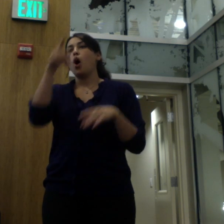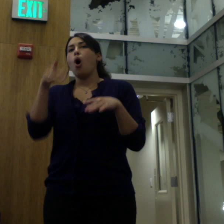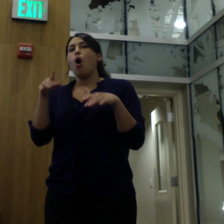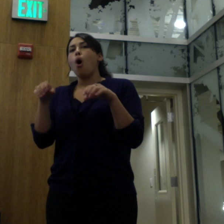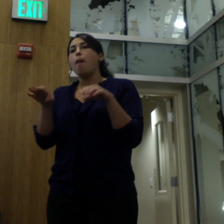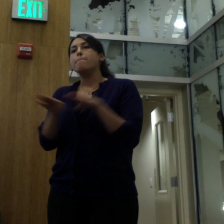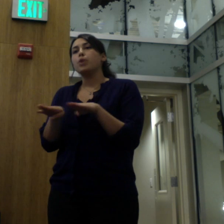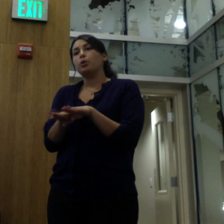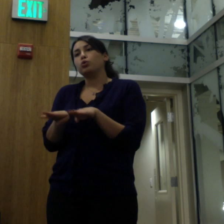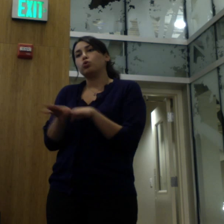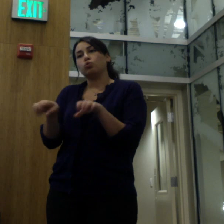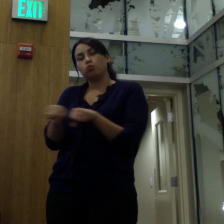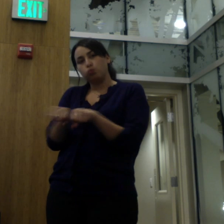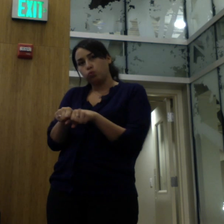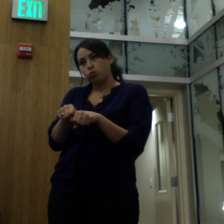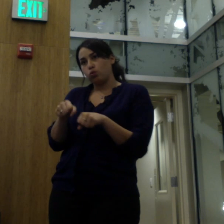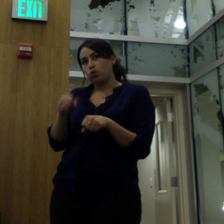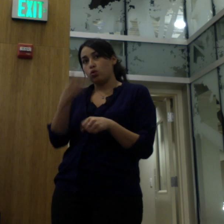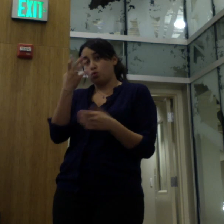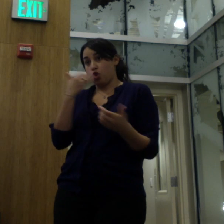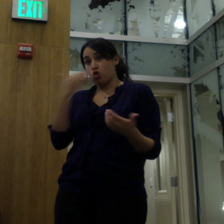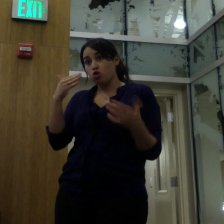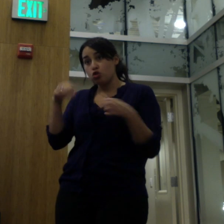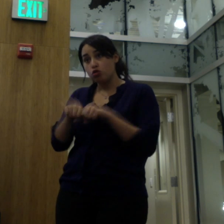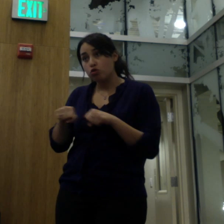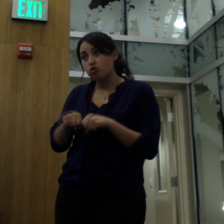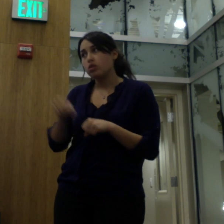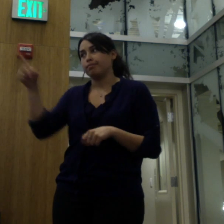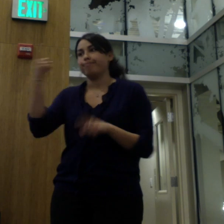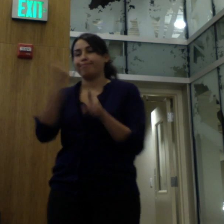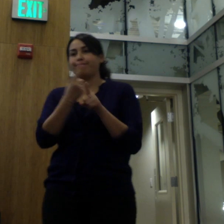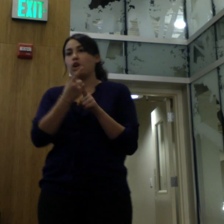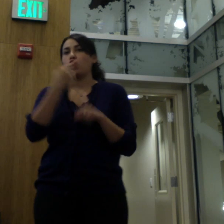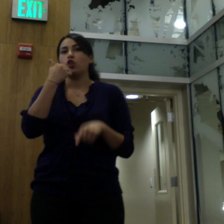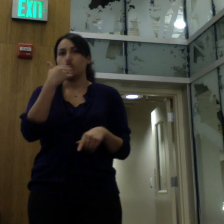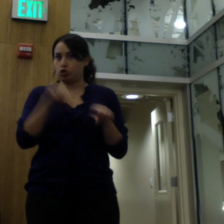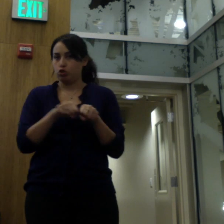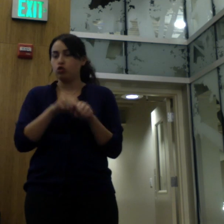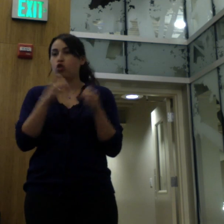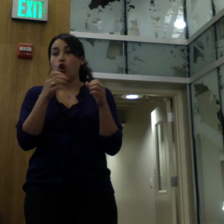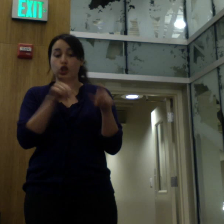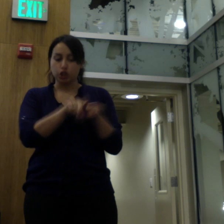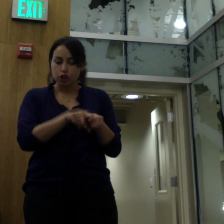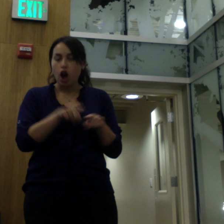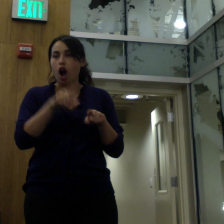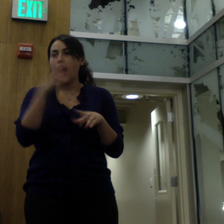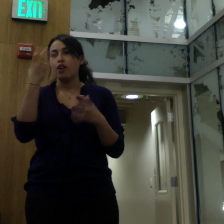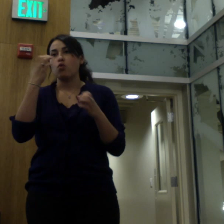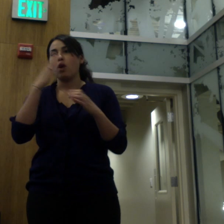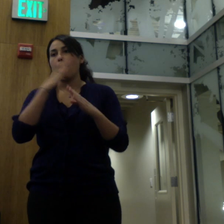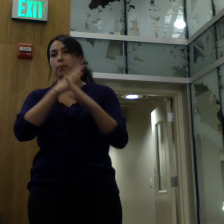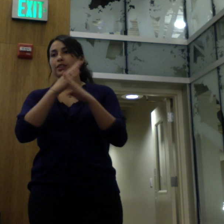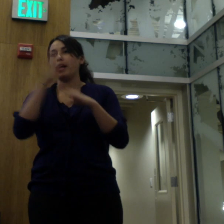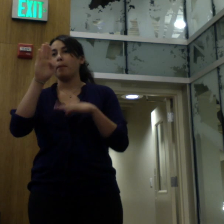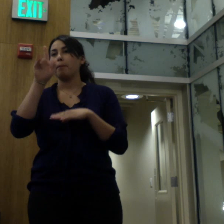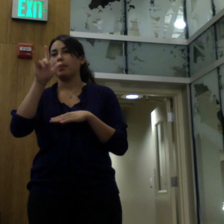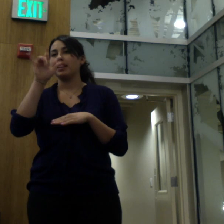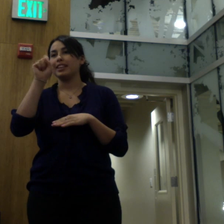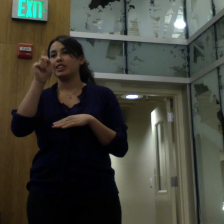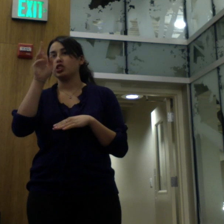And a good pair of boots, for sure, with good socks and blister protection. Yeah, a good pair of boots, and